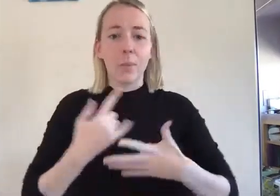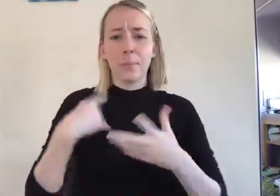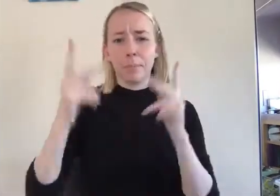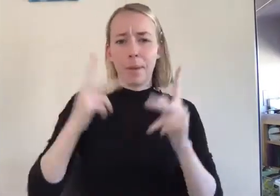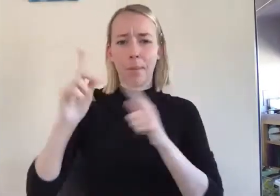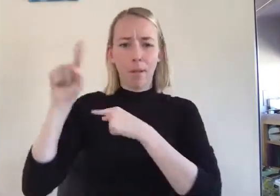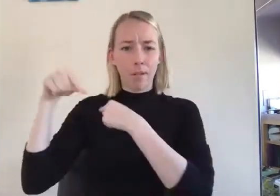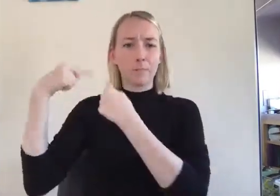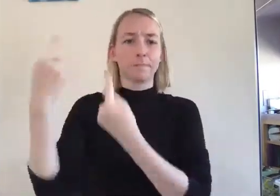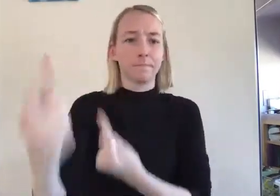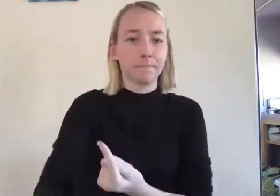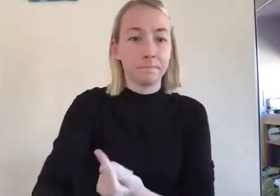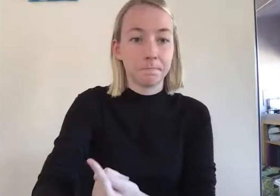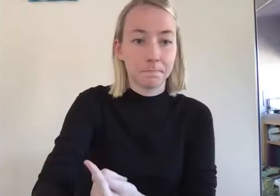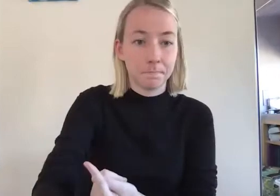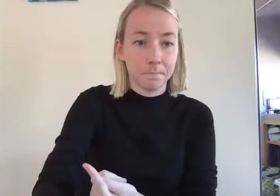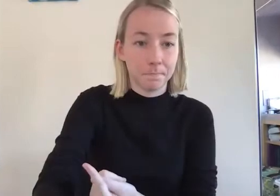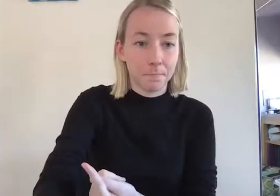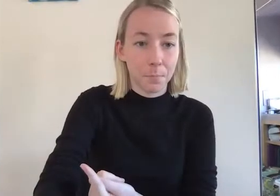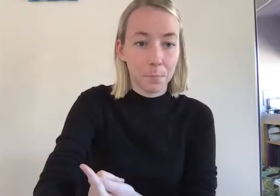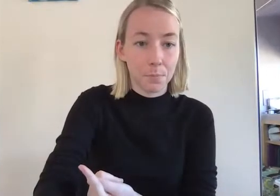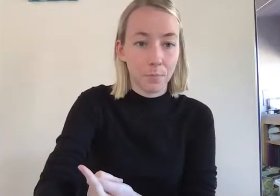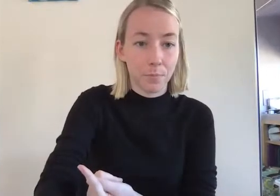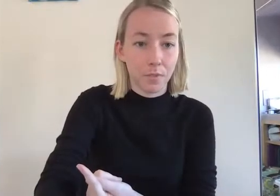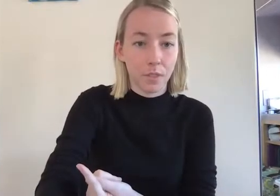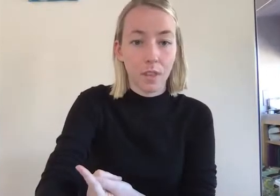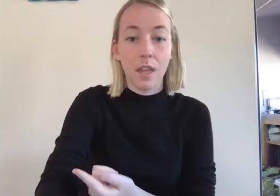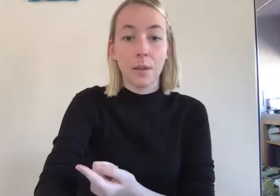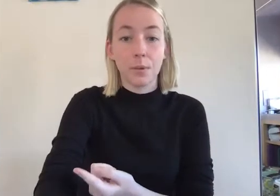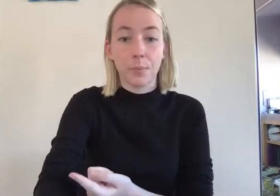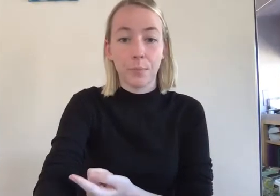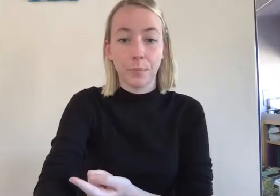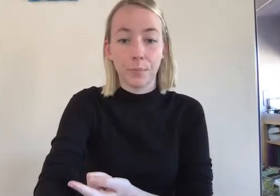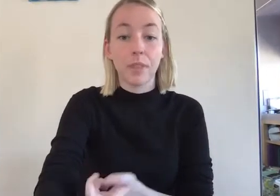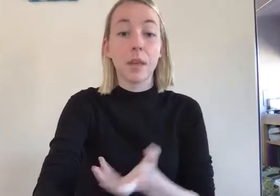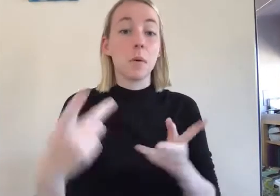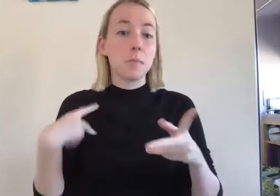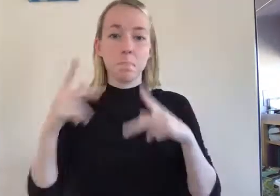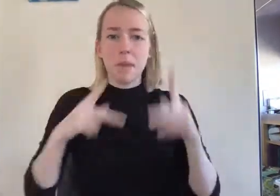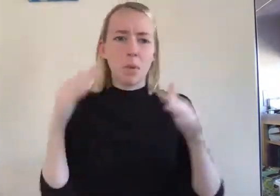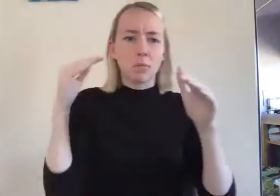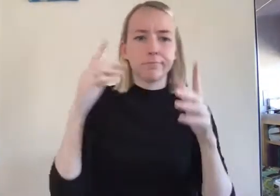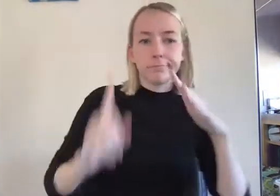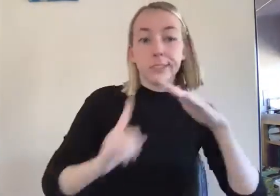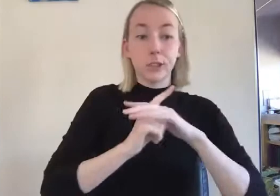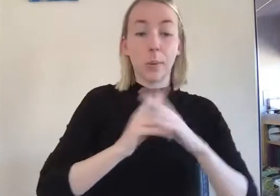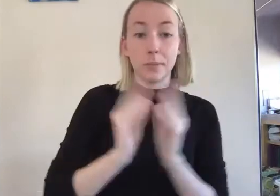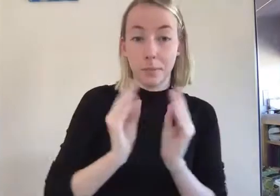meetings kind of bring it back to the literature or things in our service manual. And the concepts where they